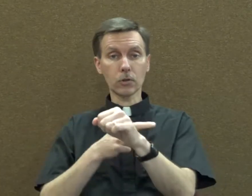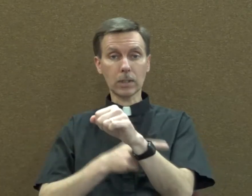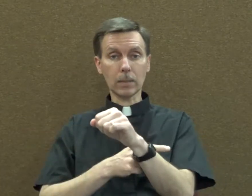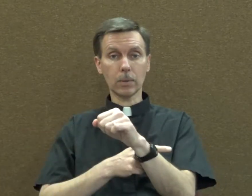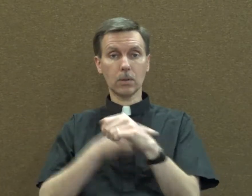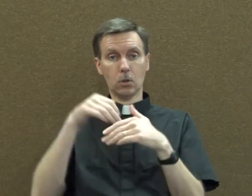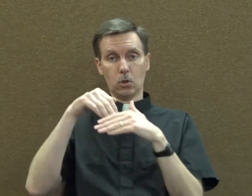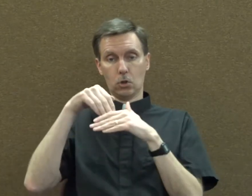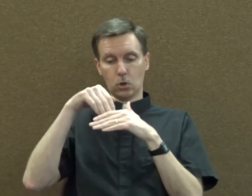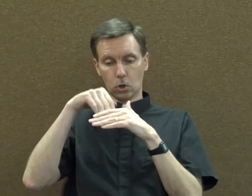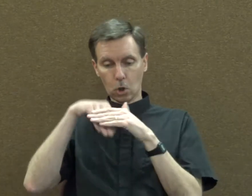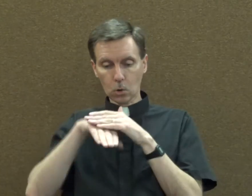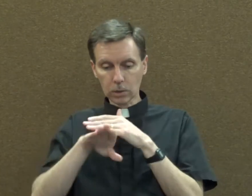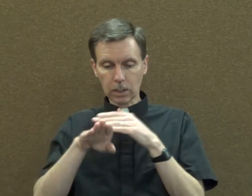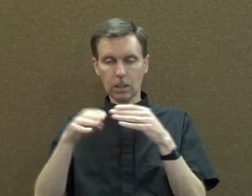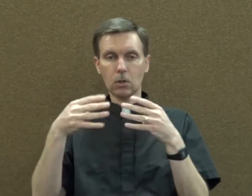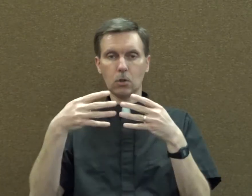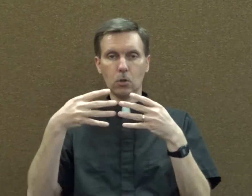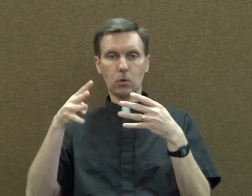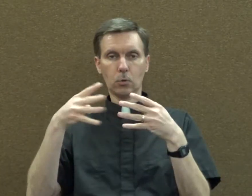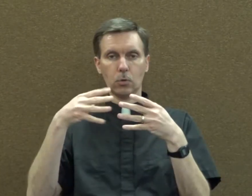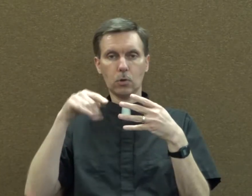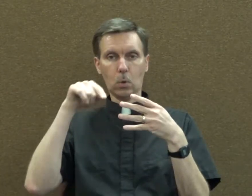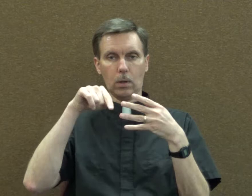sheep goes in through the door.